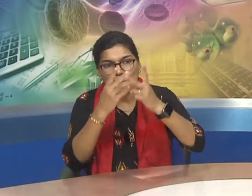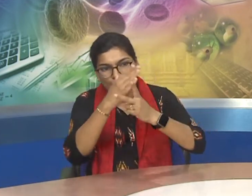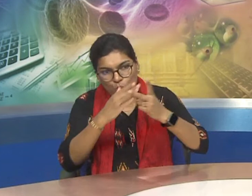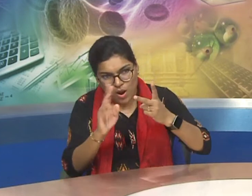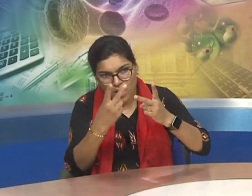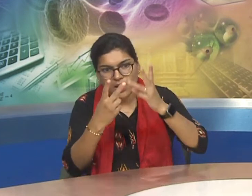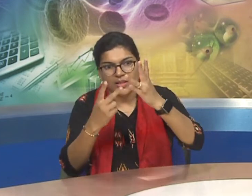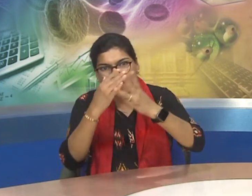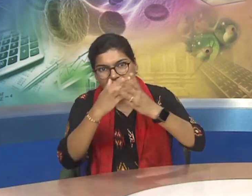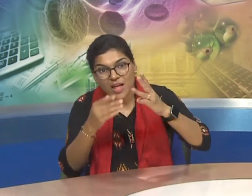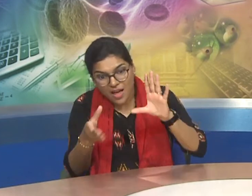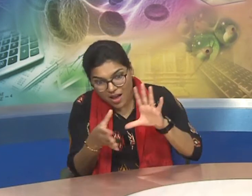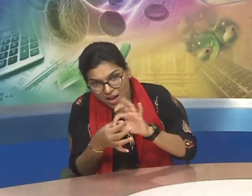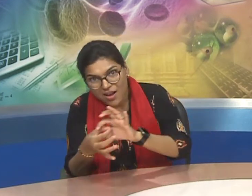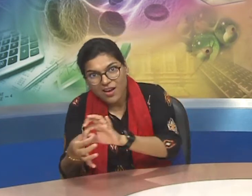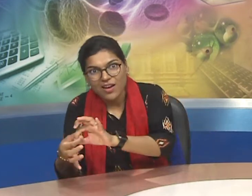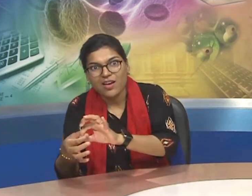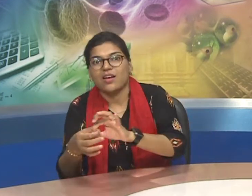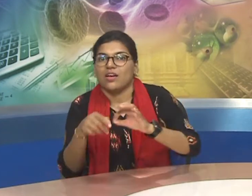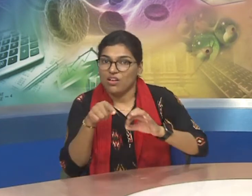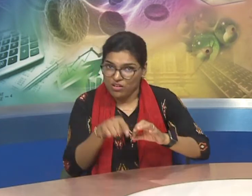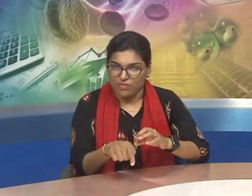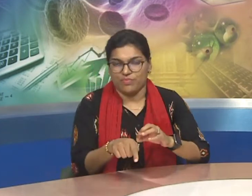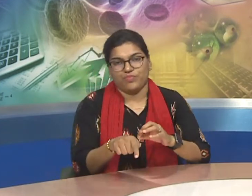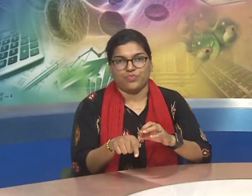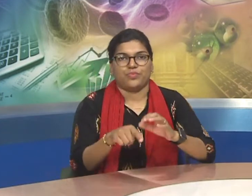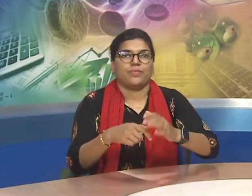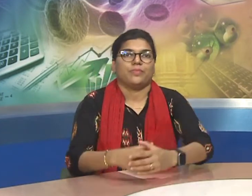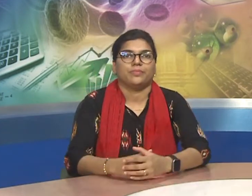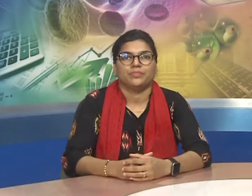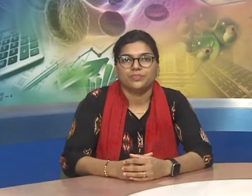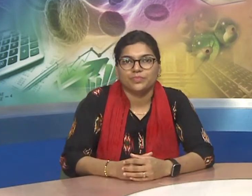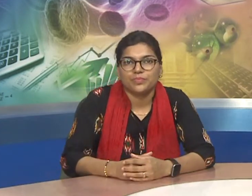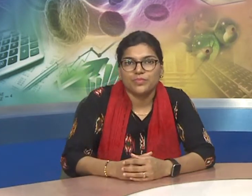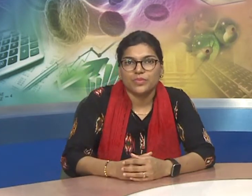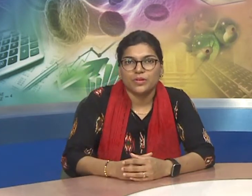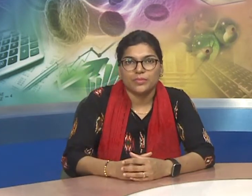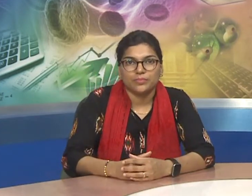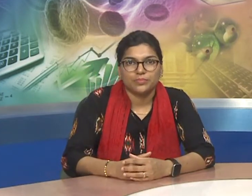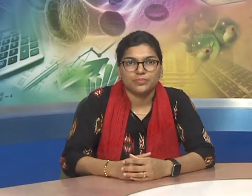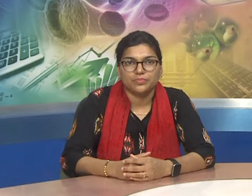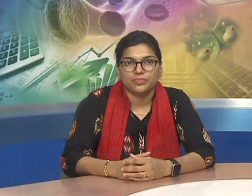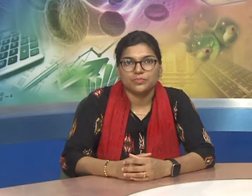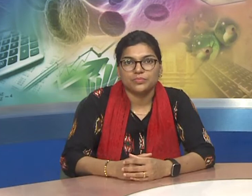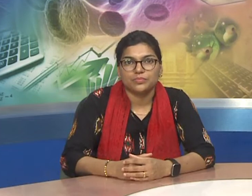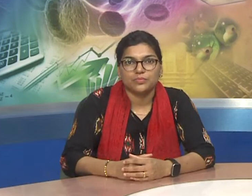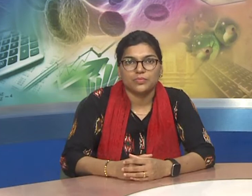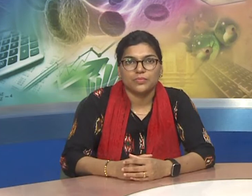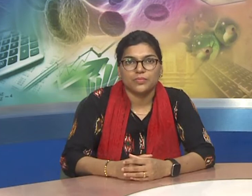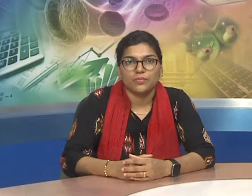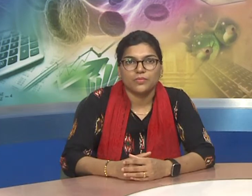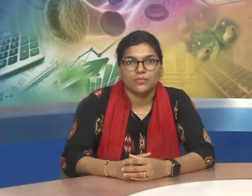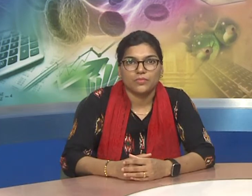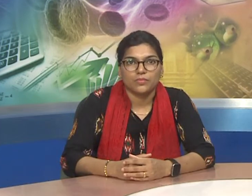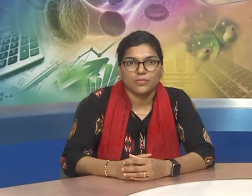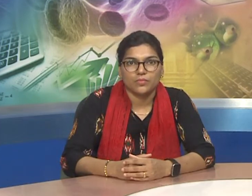the alphabetical order of the book will help us understand and bind the book.